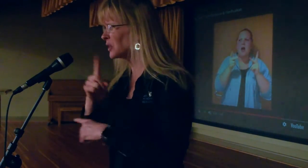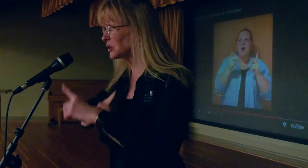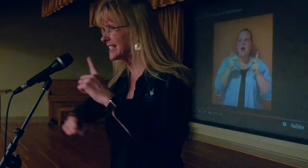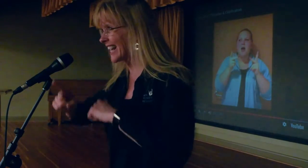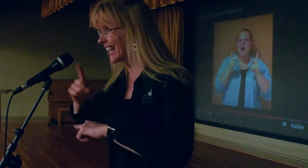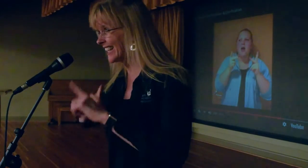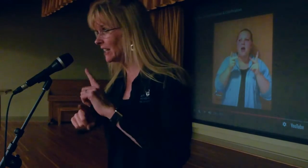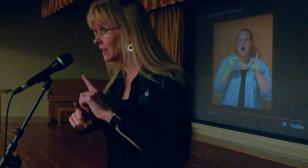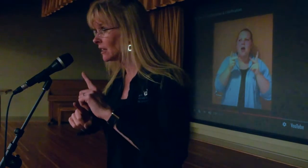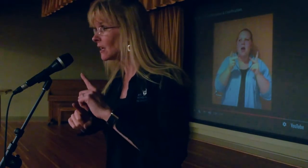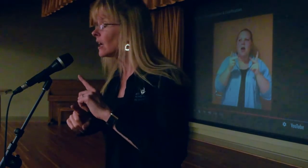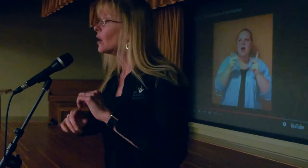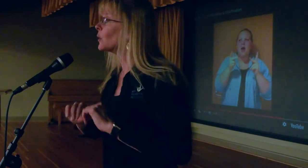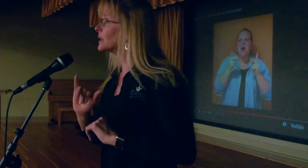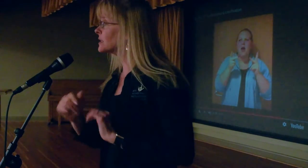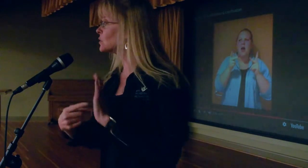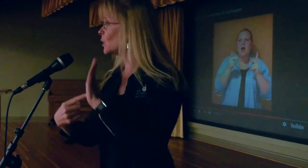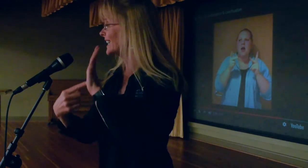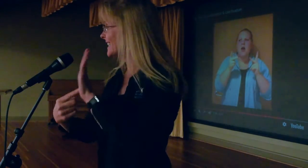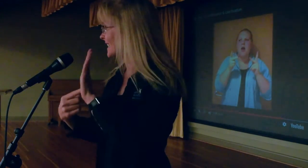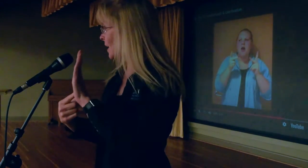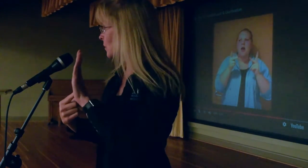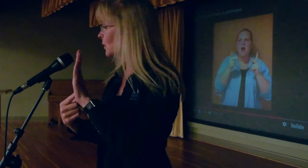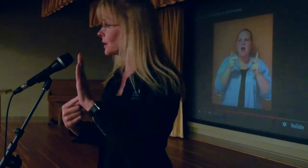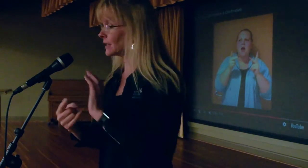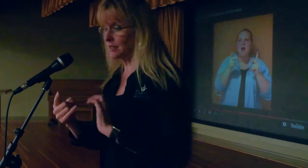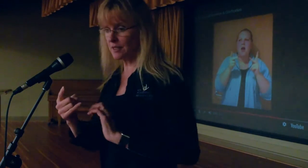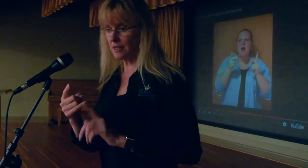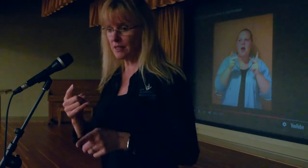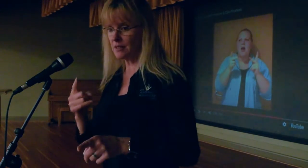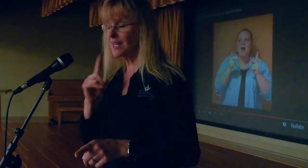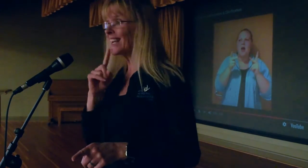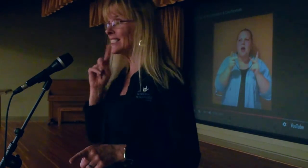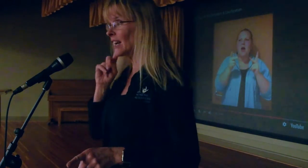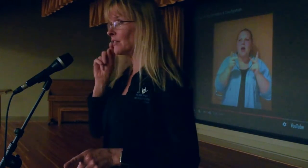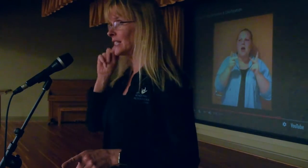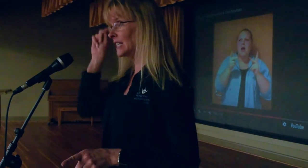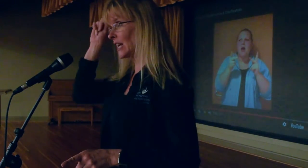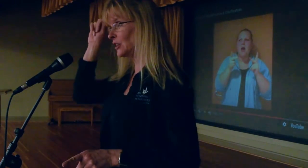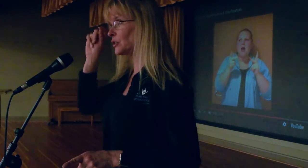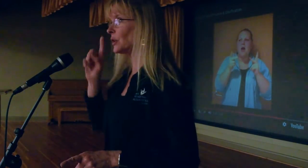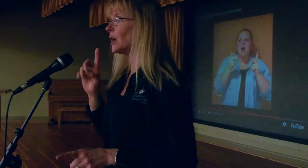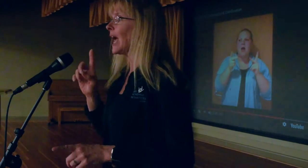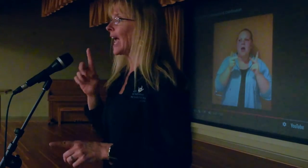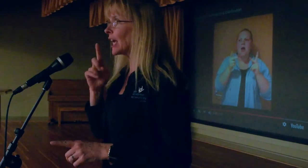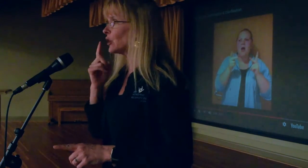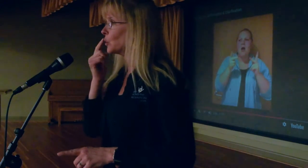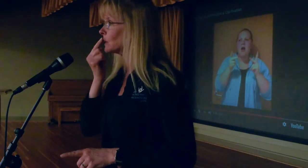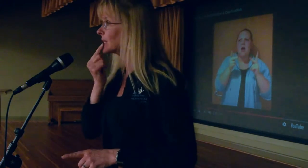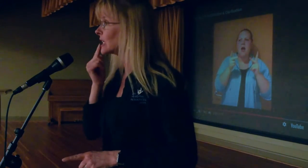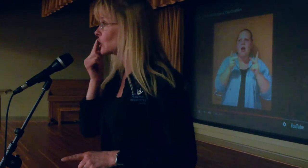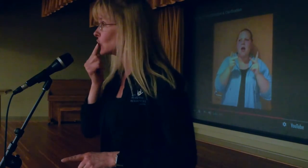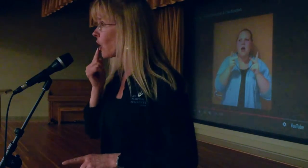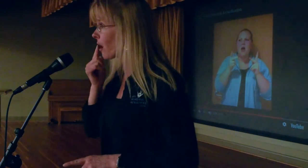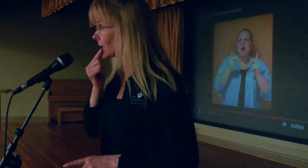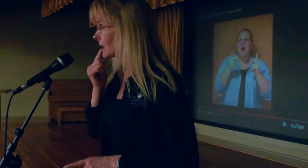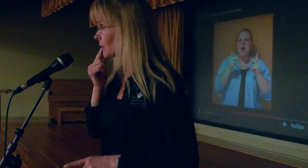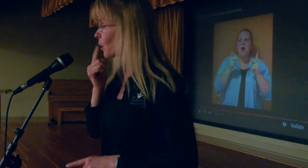they're signing? This is one example. This is a deaf teenager, and you will see her talking while